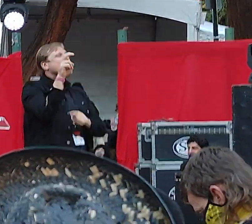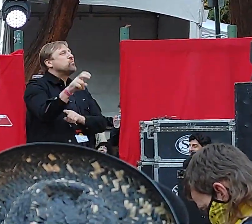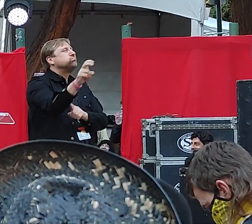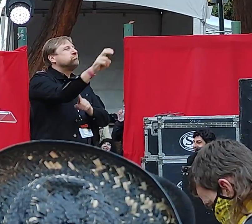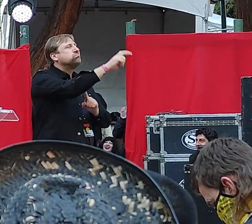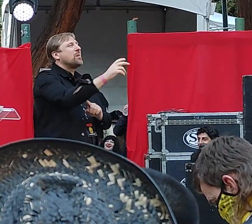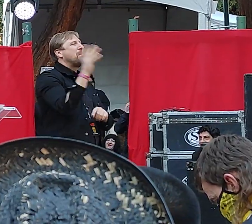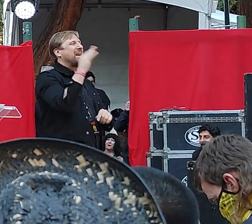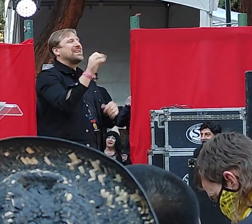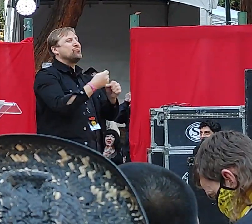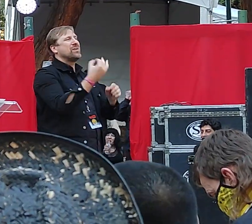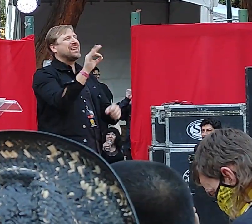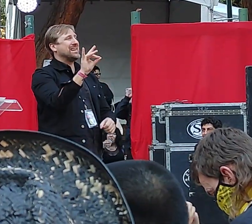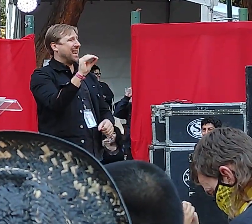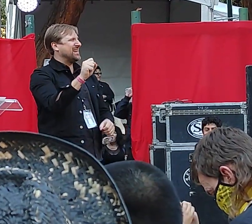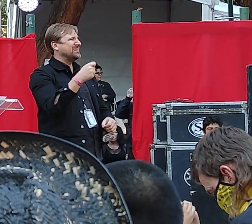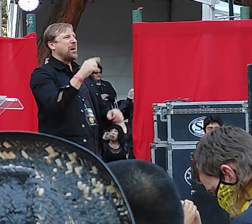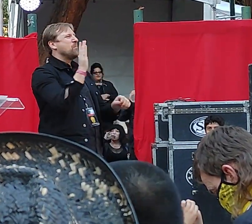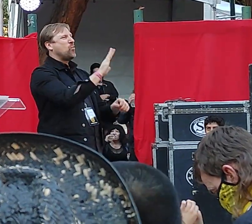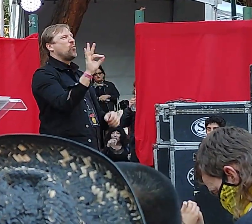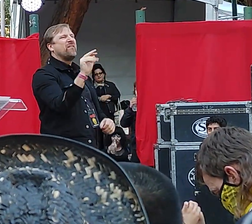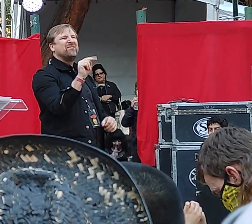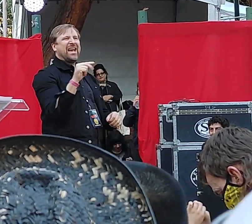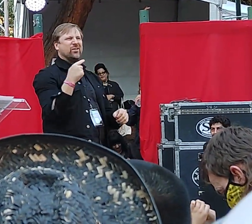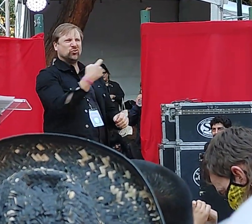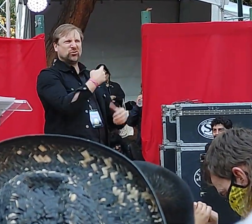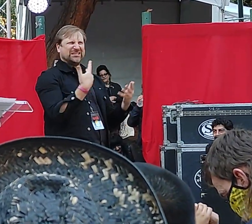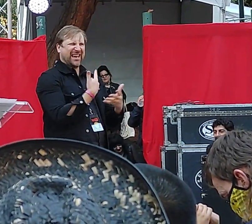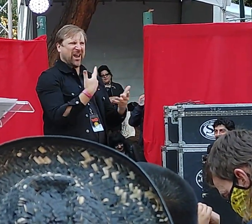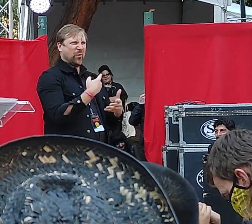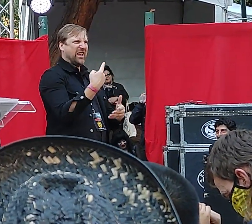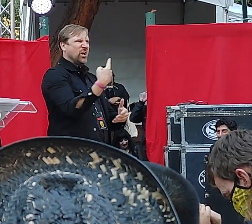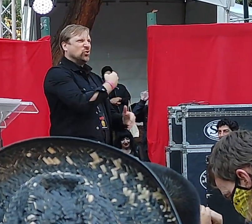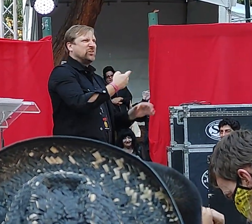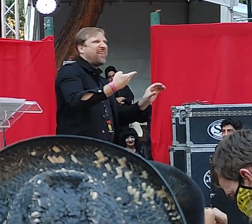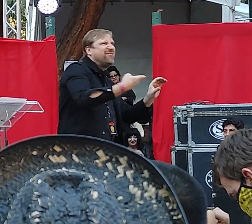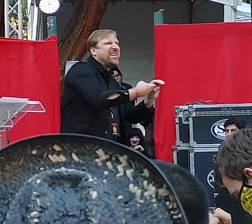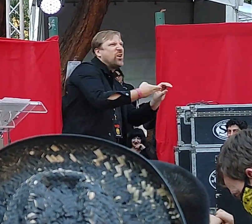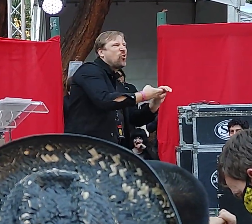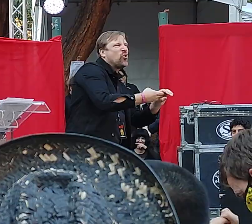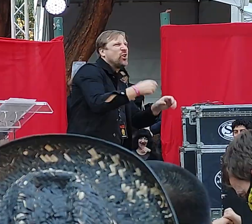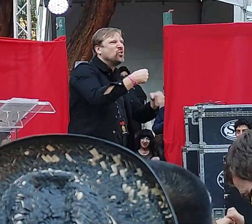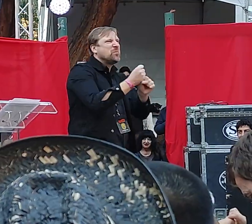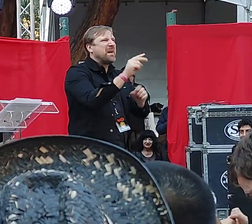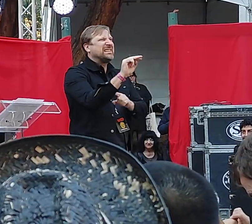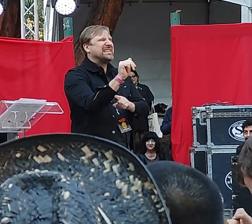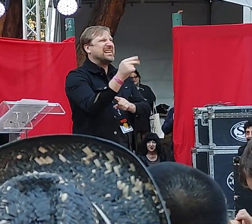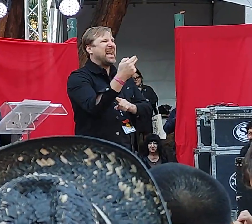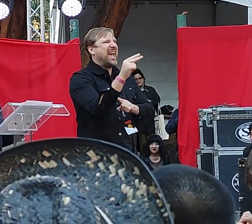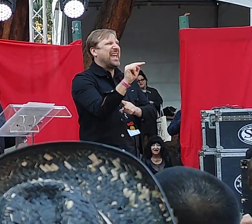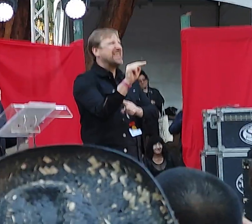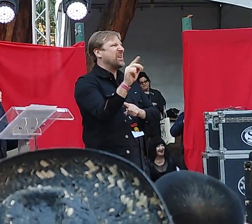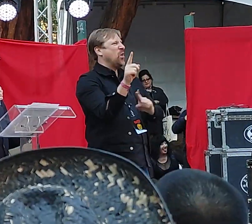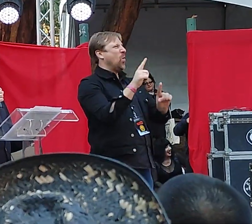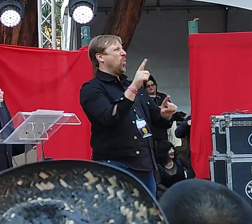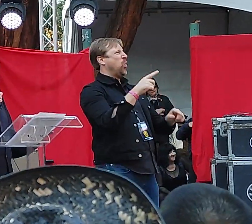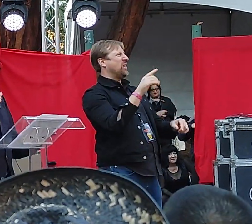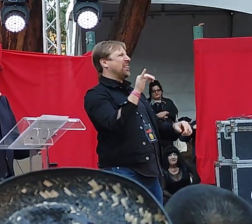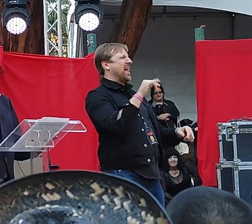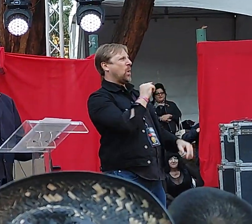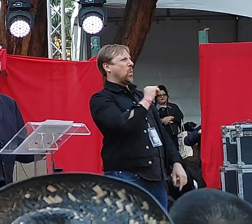80s. I've been a big fan of her always. She's scary. She's fingered. She makes Nina Hagen look like a debutante. And